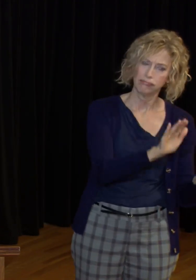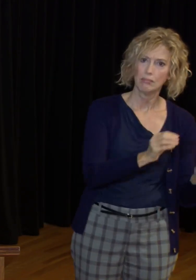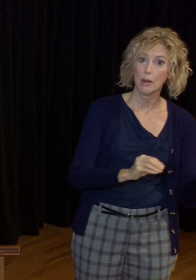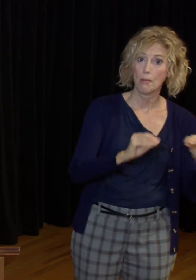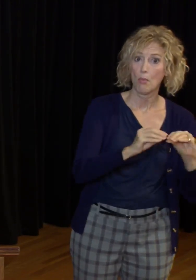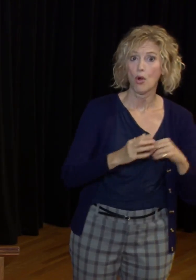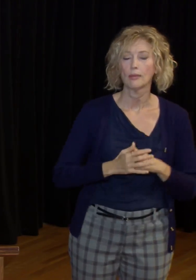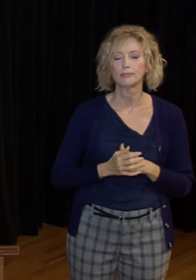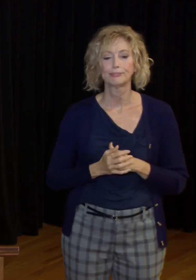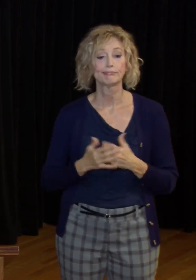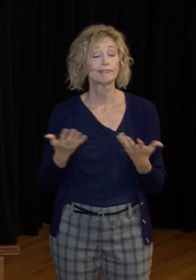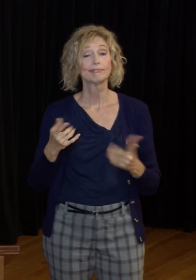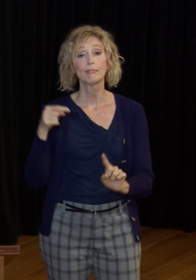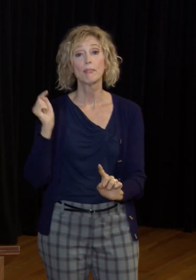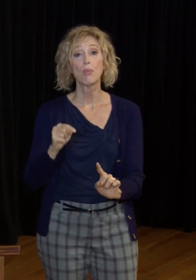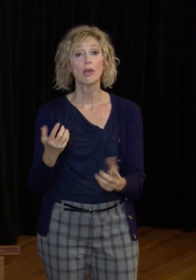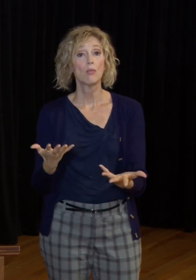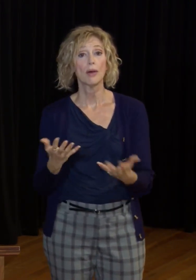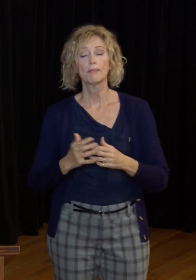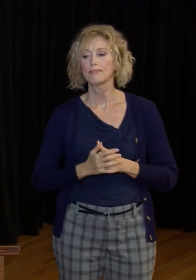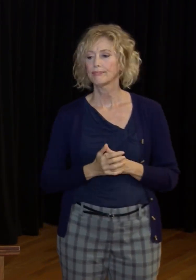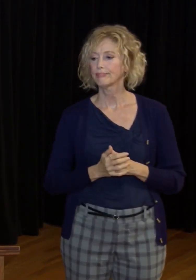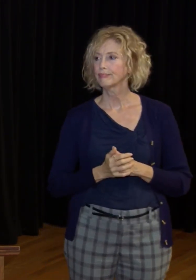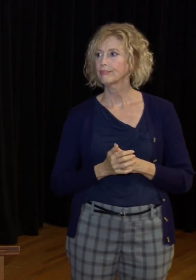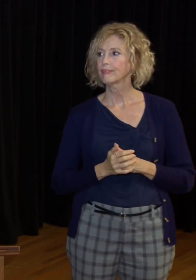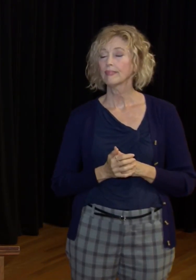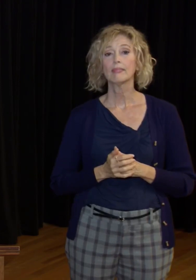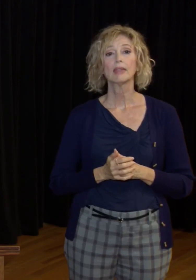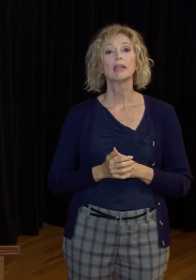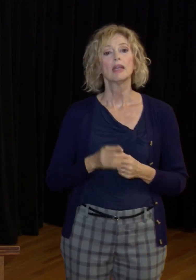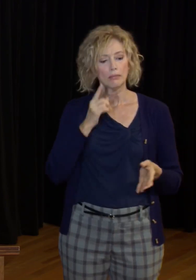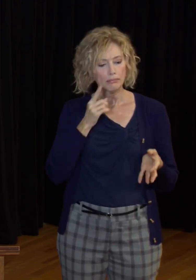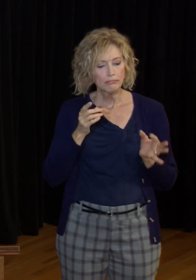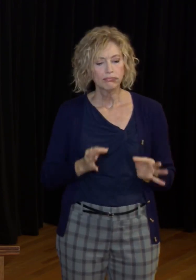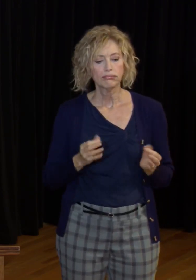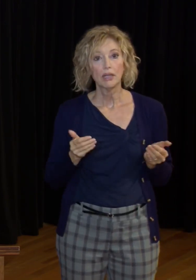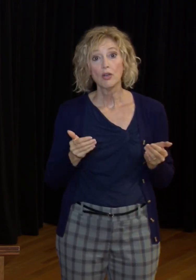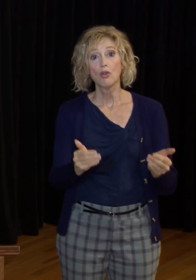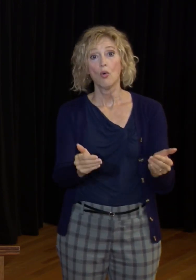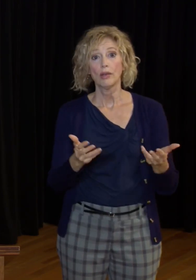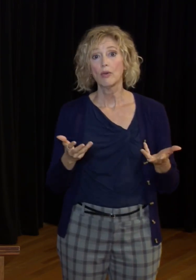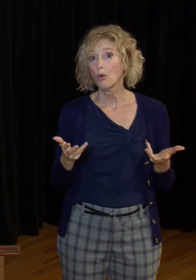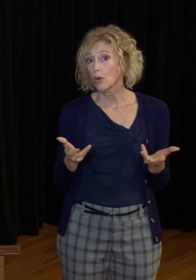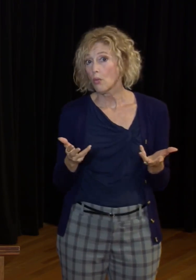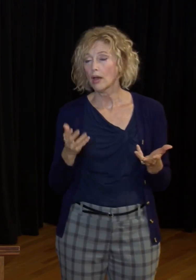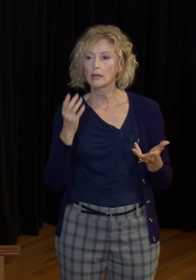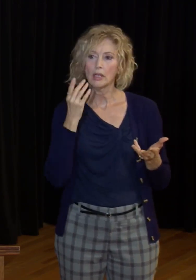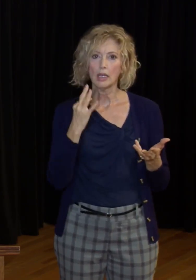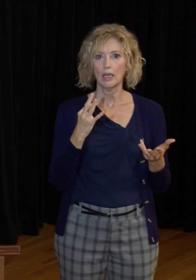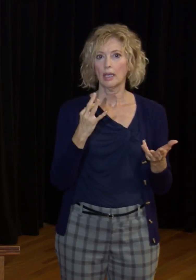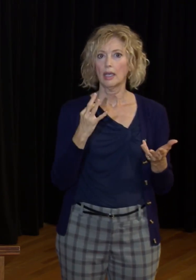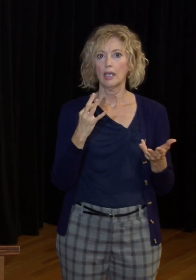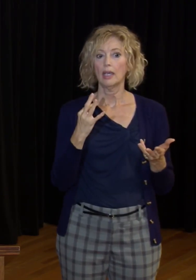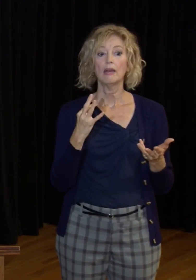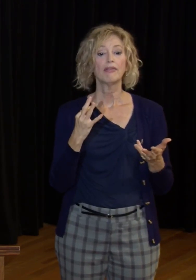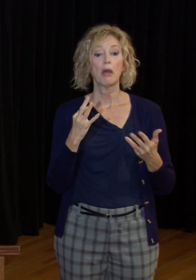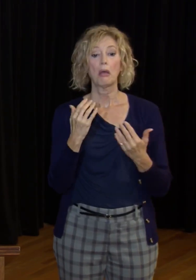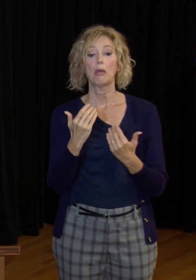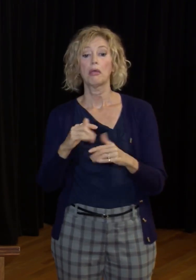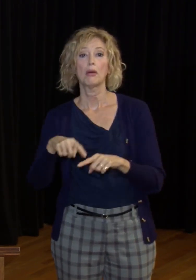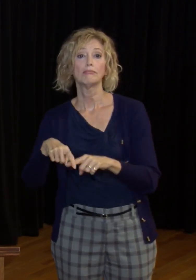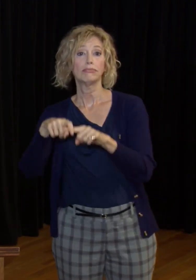So at the end of the day right now, you know, we are going to base our decision-making going forward on whether or not we lift that suspension